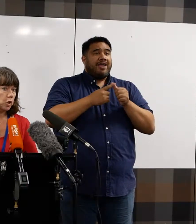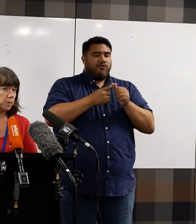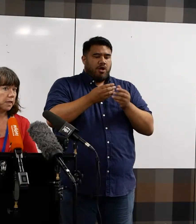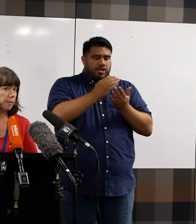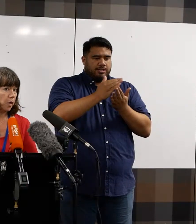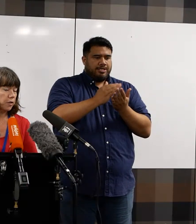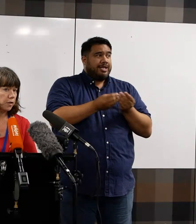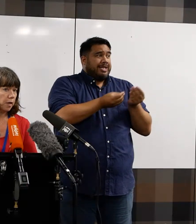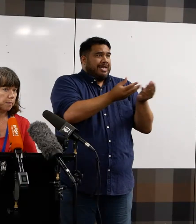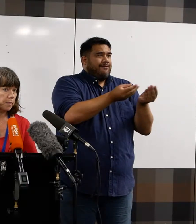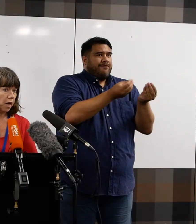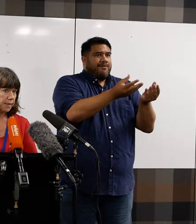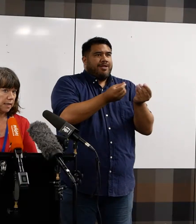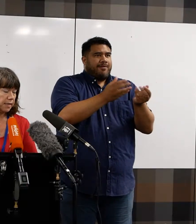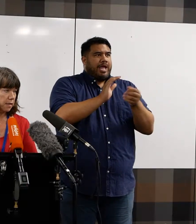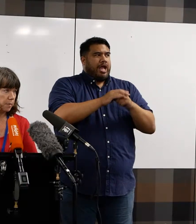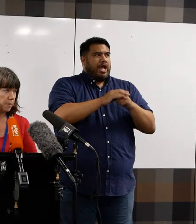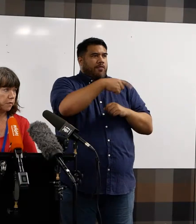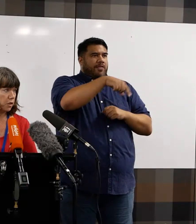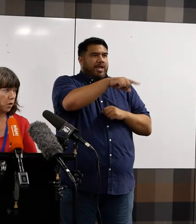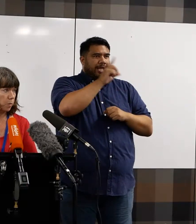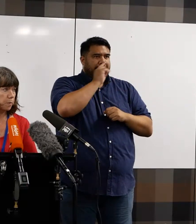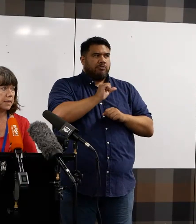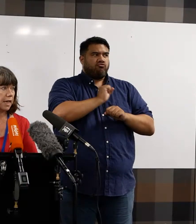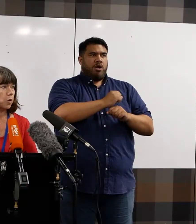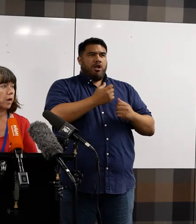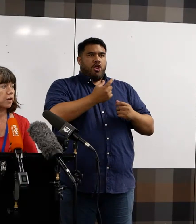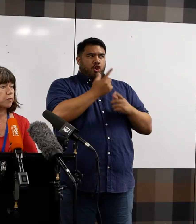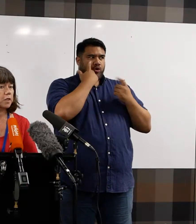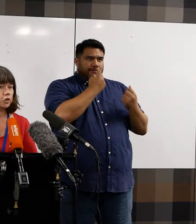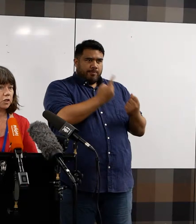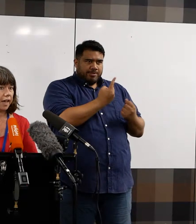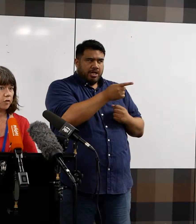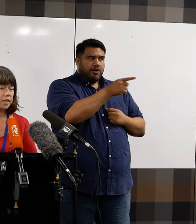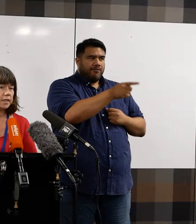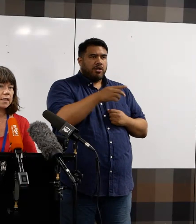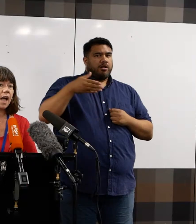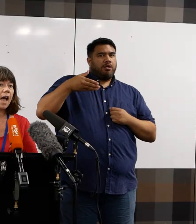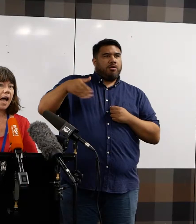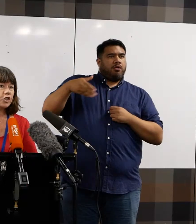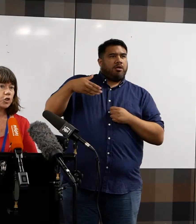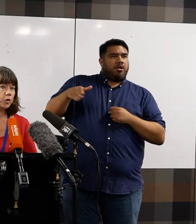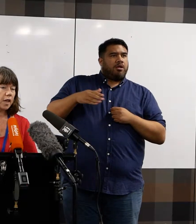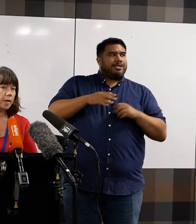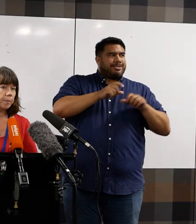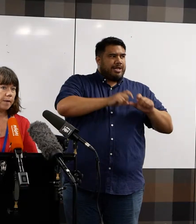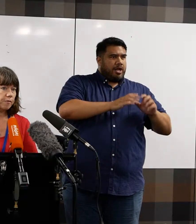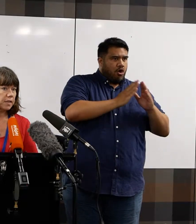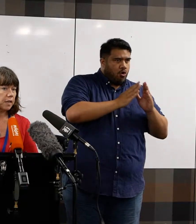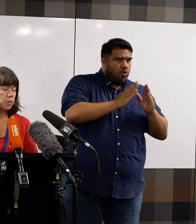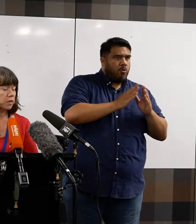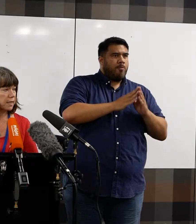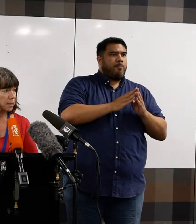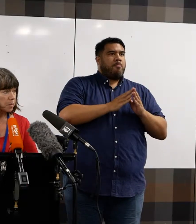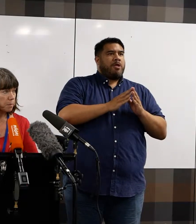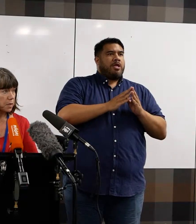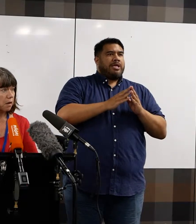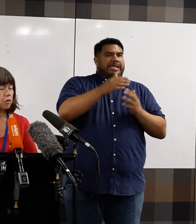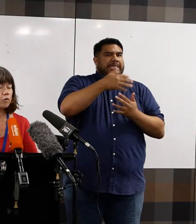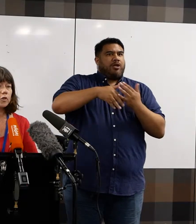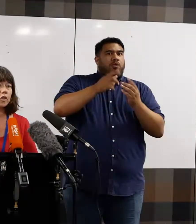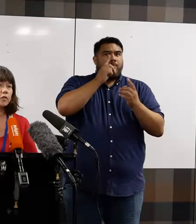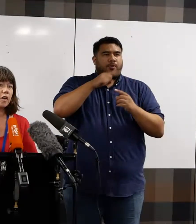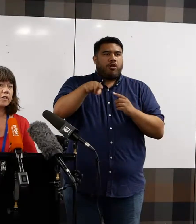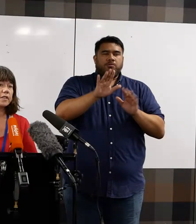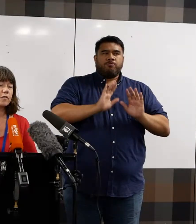which is predominantly about isolating themselves at home, staying away from social gatherings, and to emphasize what the symptoms